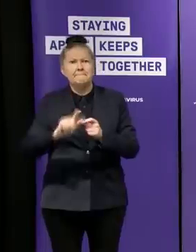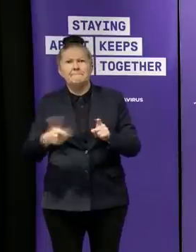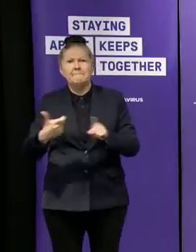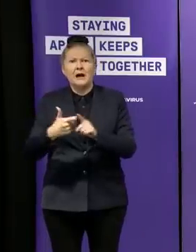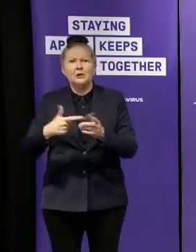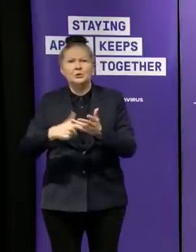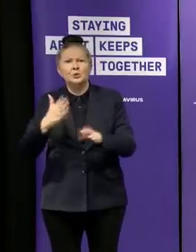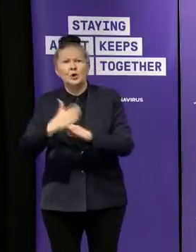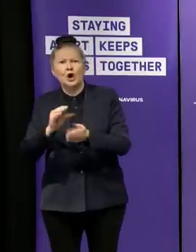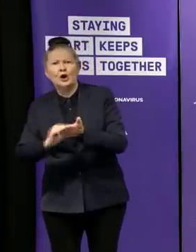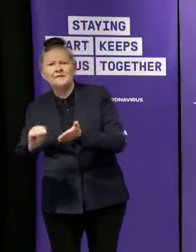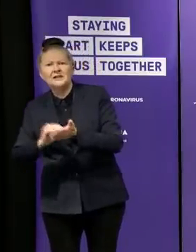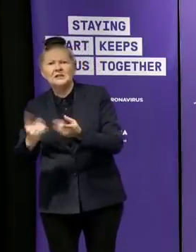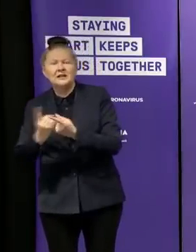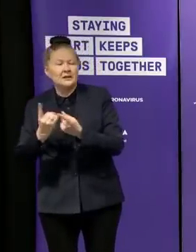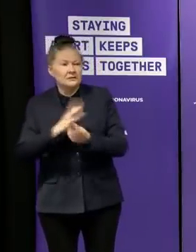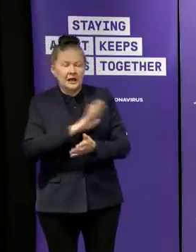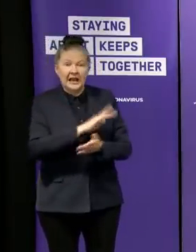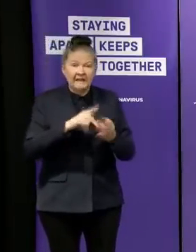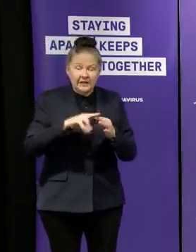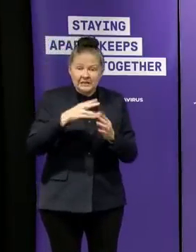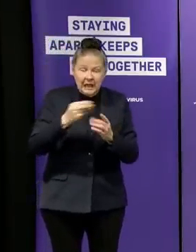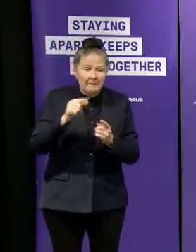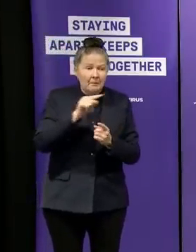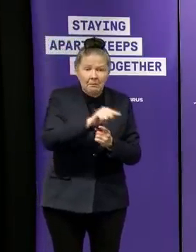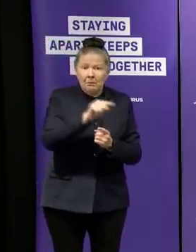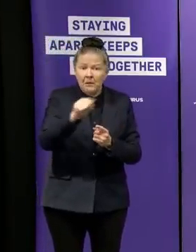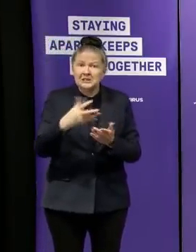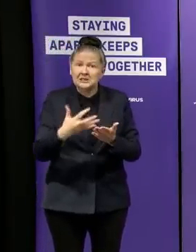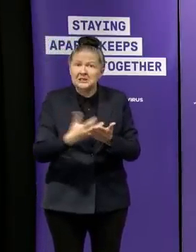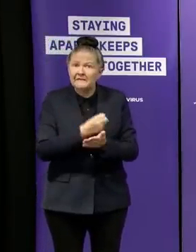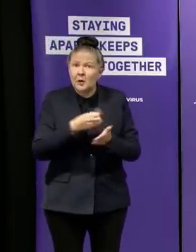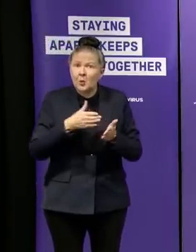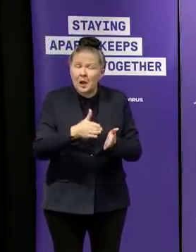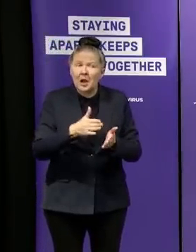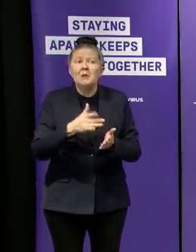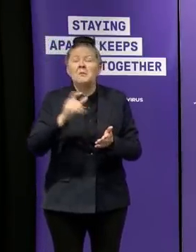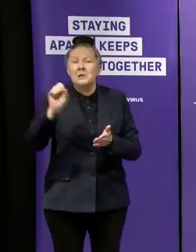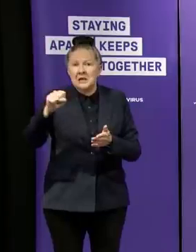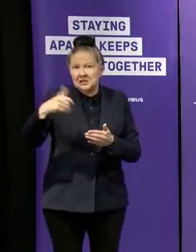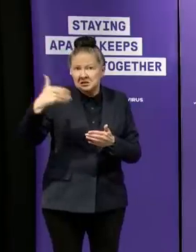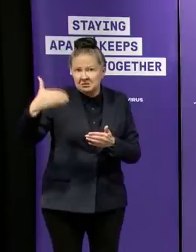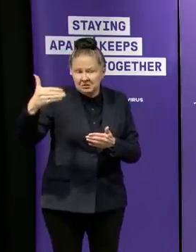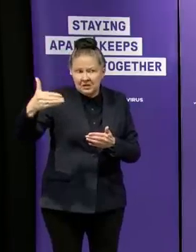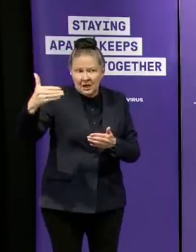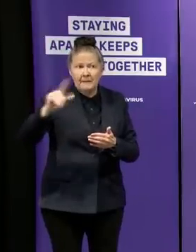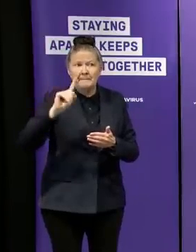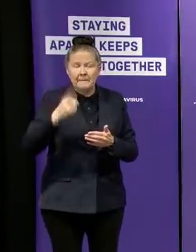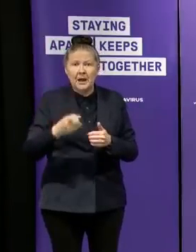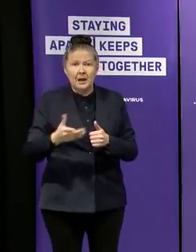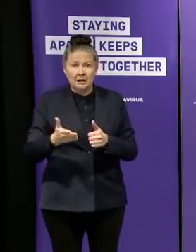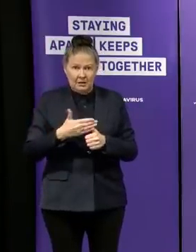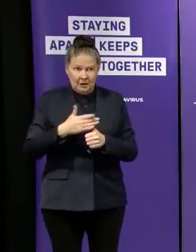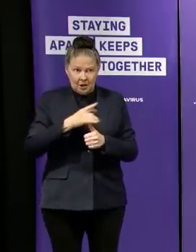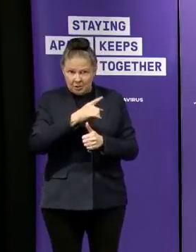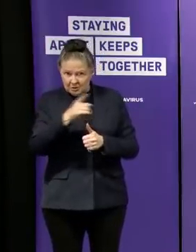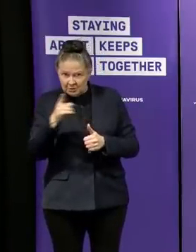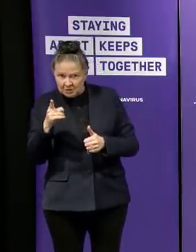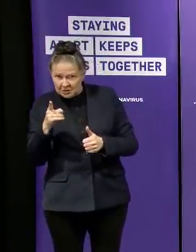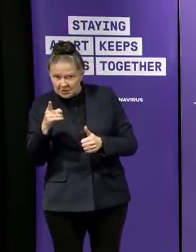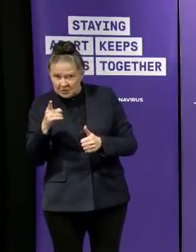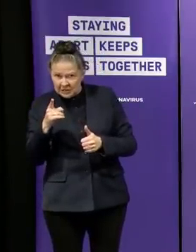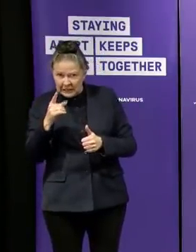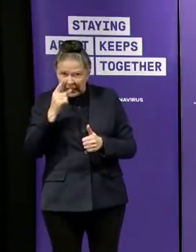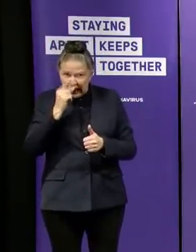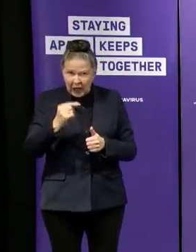in some circumstances, then yes. But I think the notion of working from home where you can do that will be a